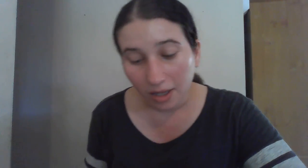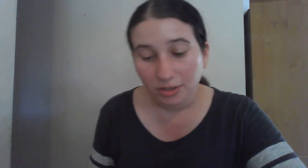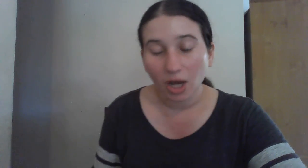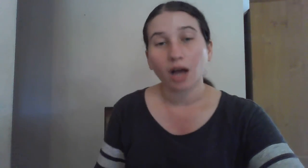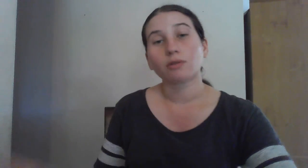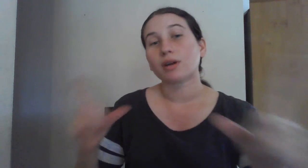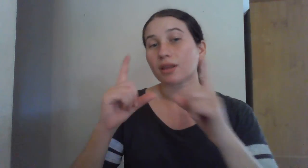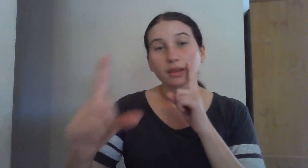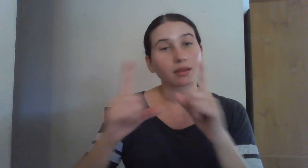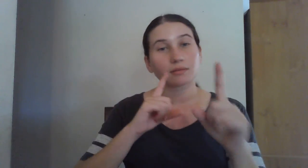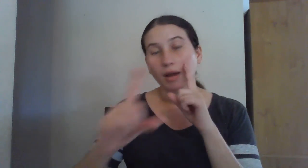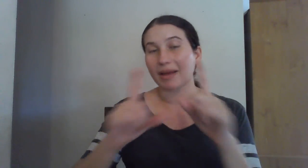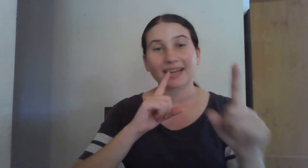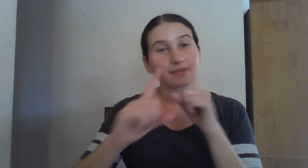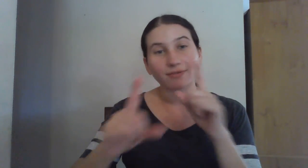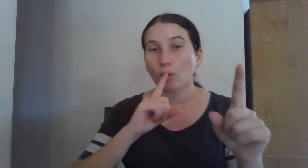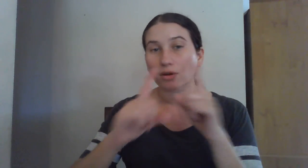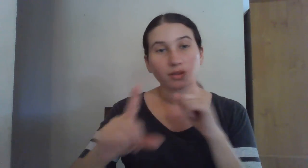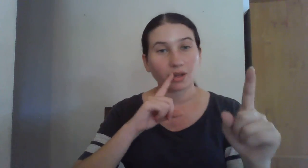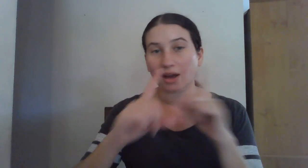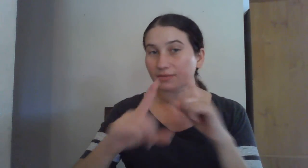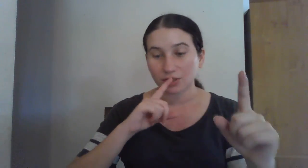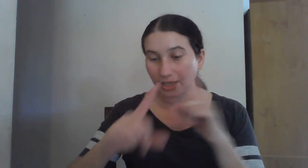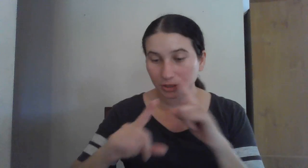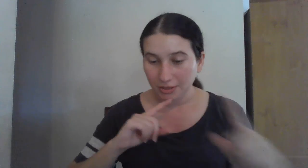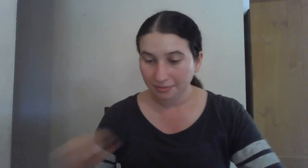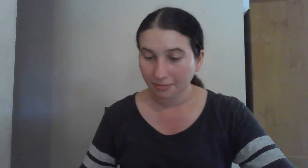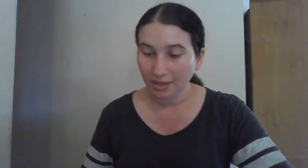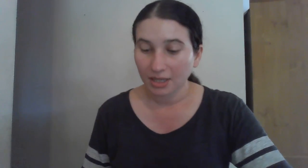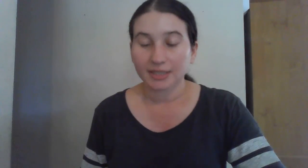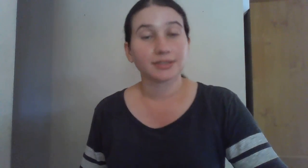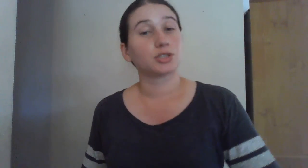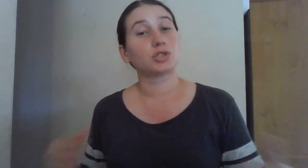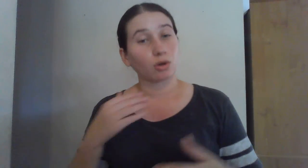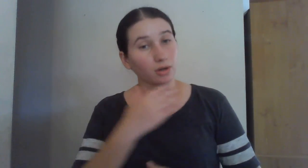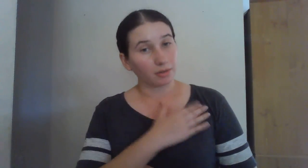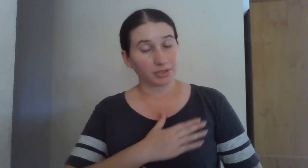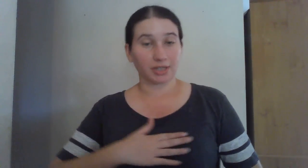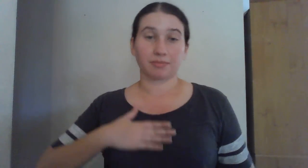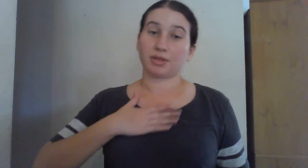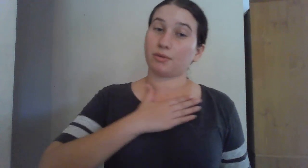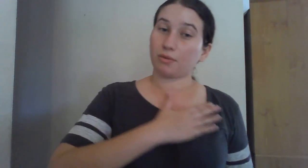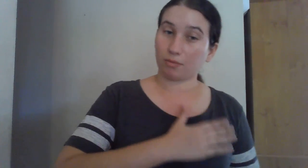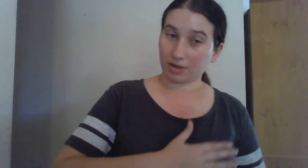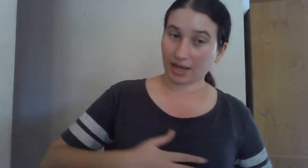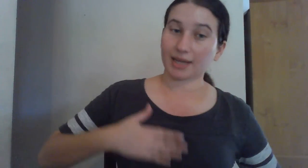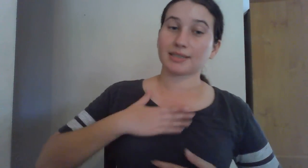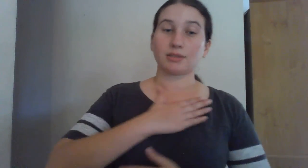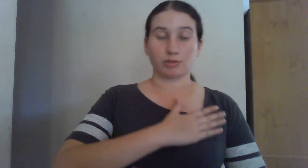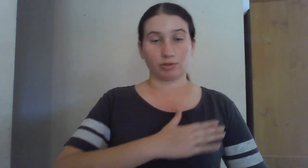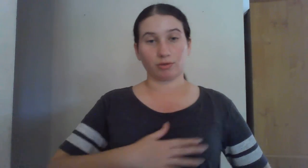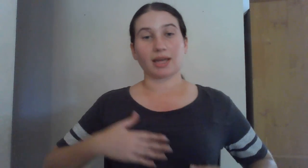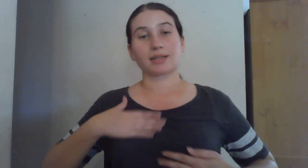Dialogue, talk with, a back and forth, a conversation. Enjoy, which can be one-handed or two-handed.